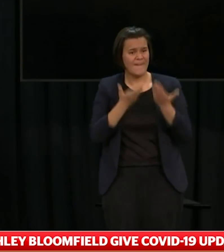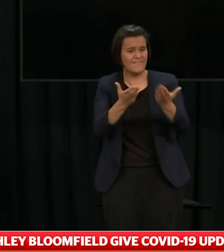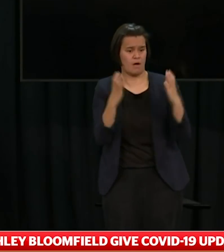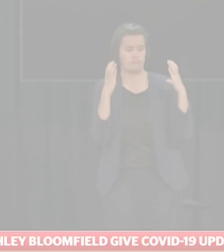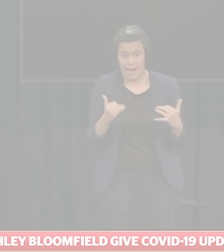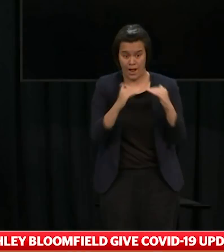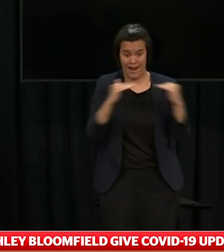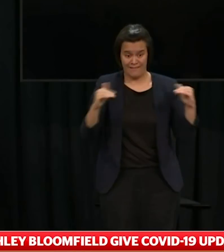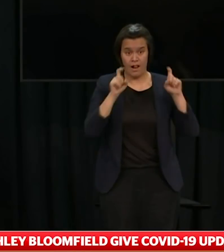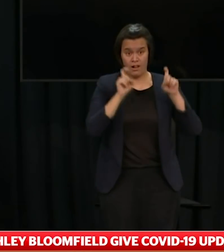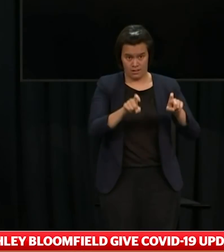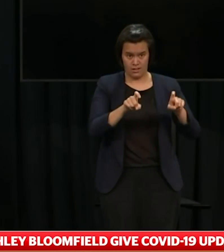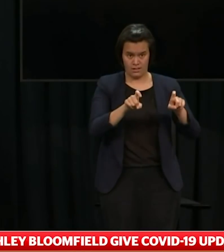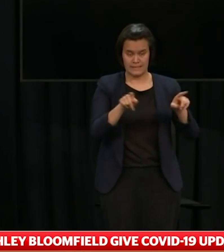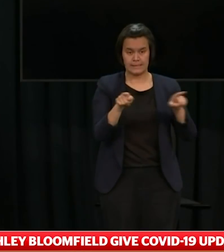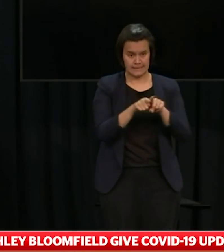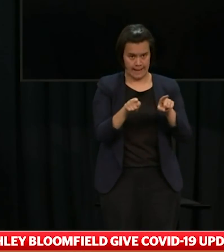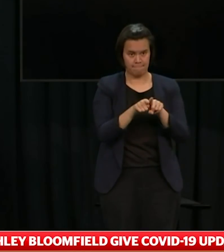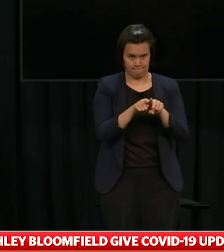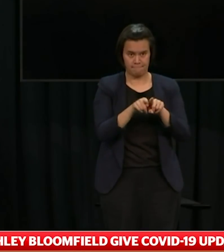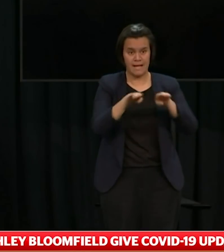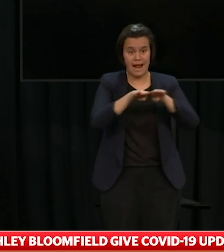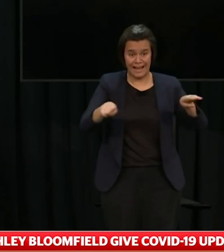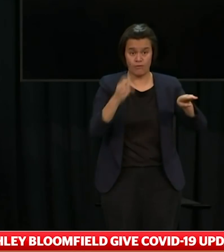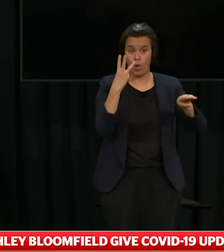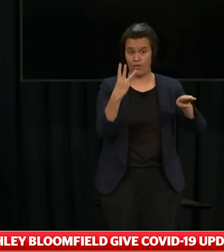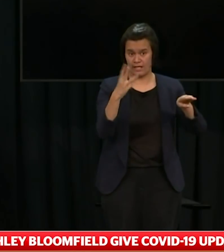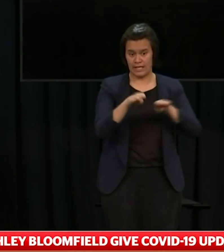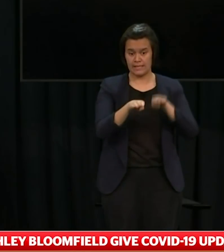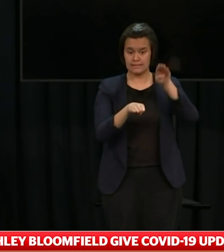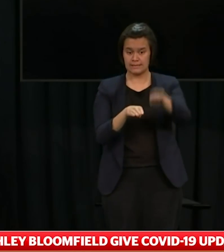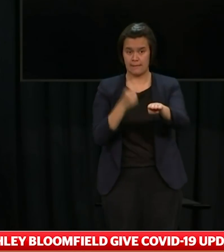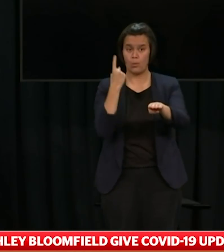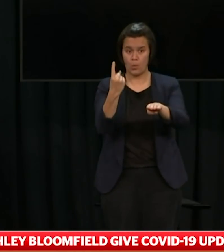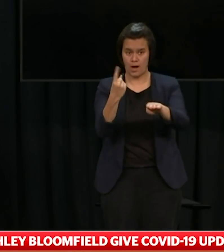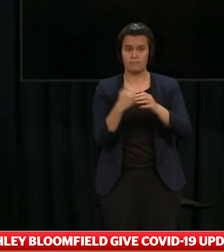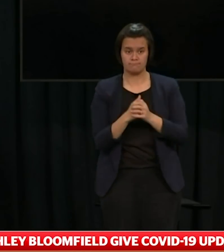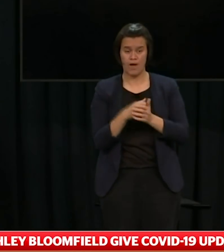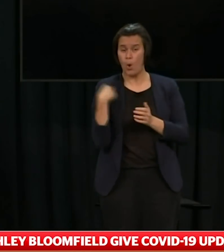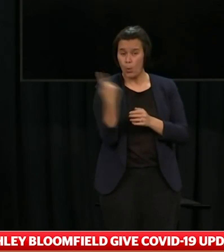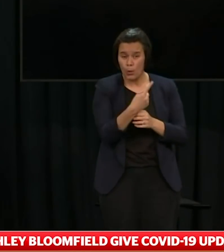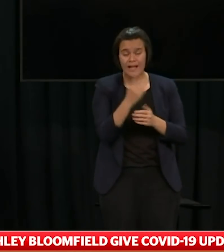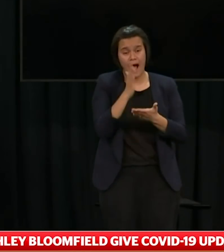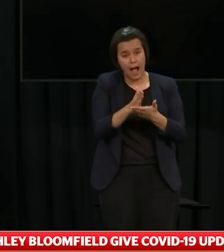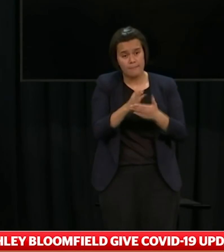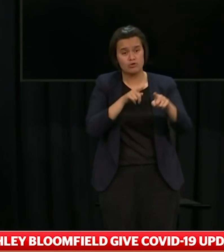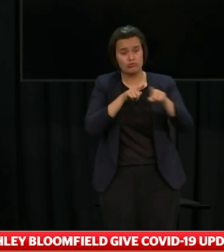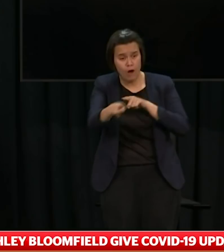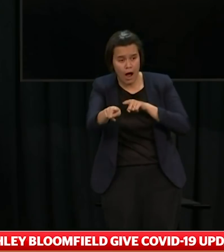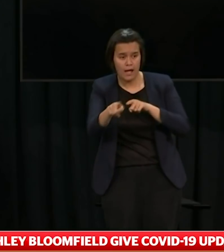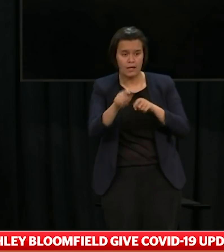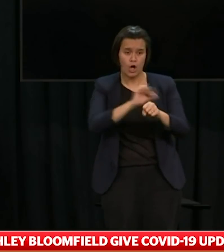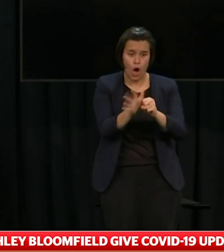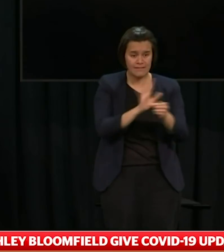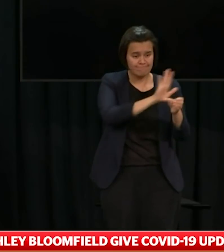for everyone. We've heard the calls to try and do as much as we can to contain the outbreak in Auckland and the Waikato as much as we